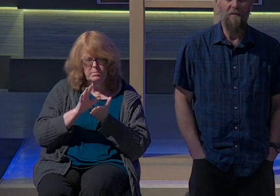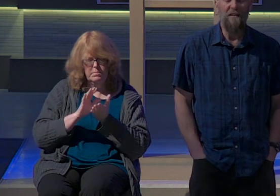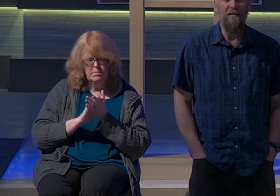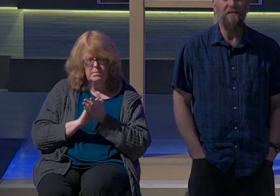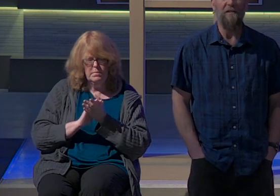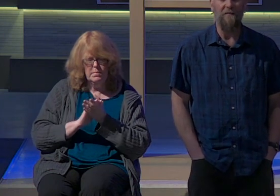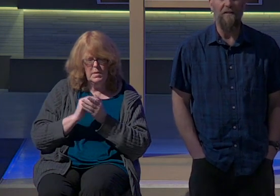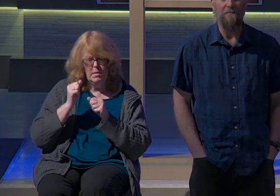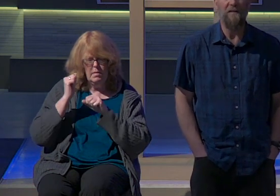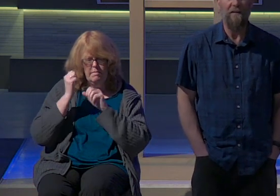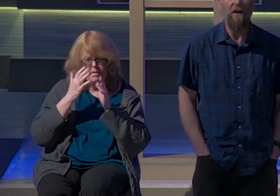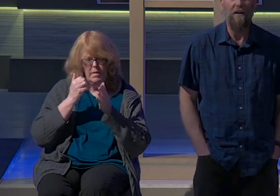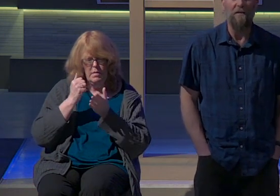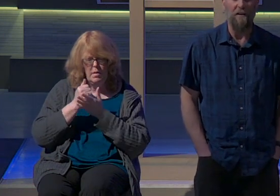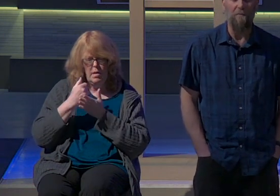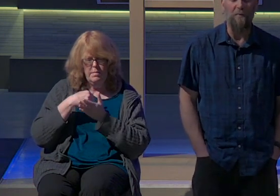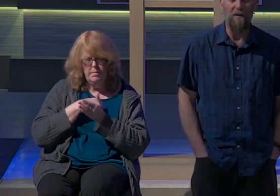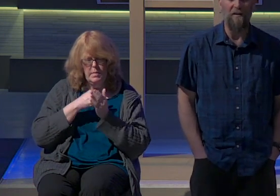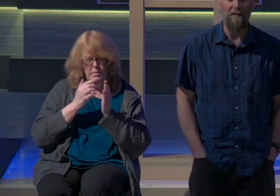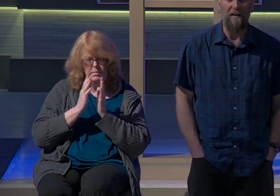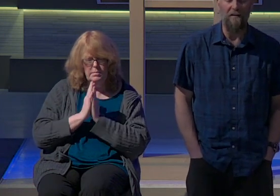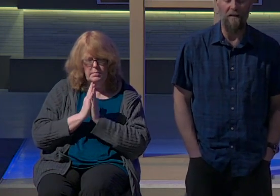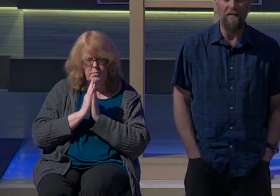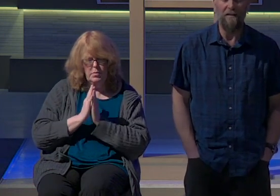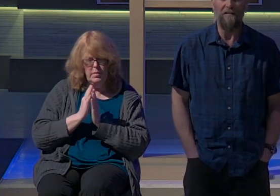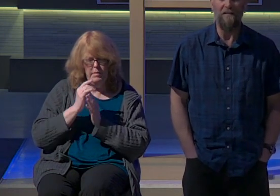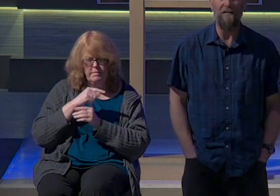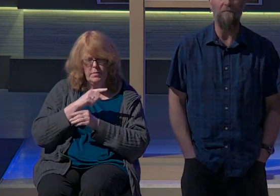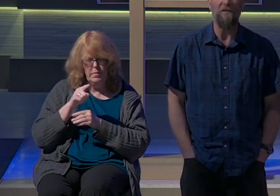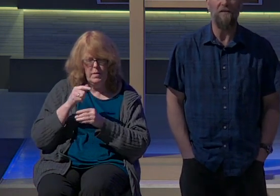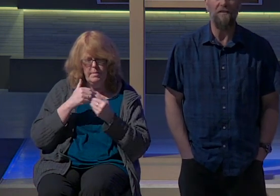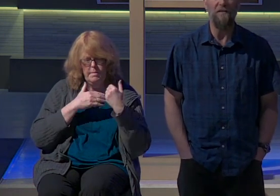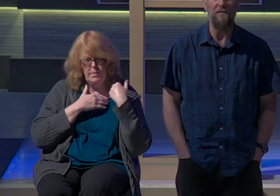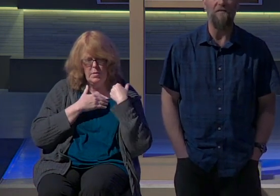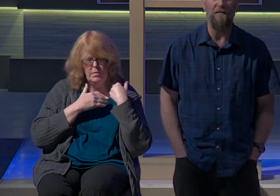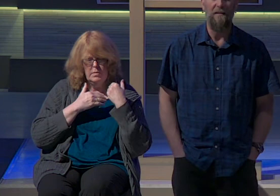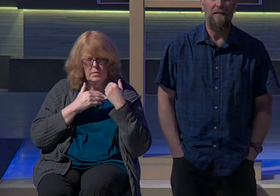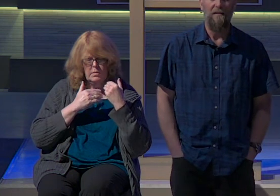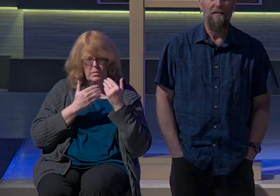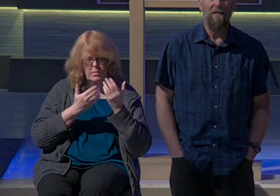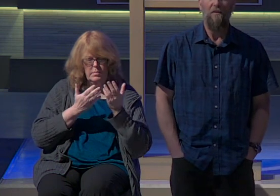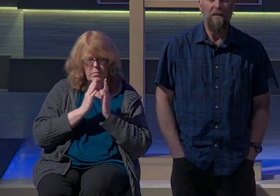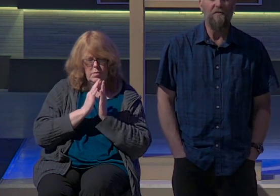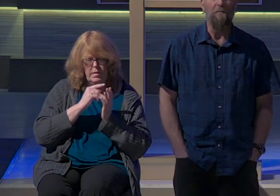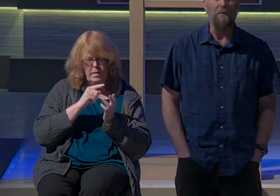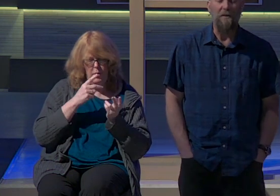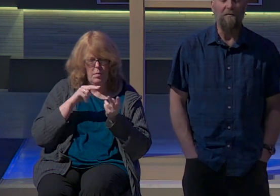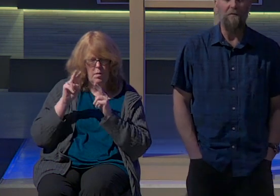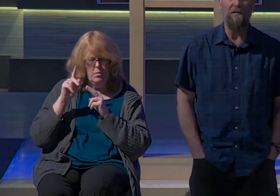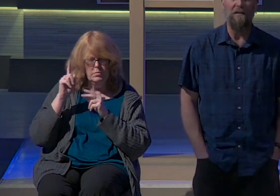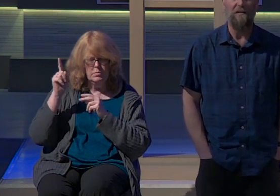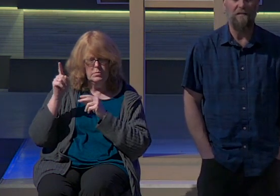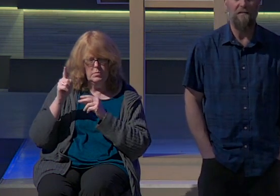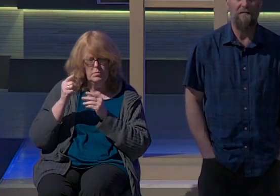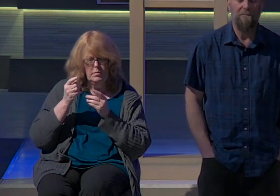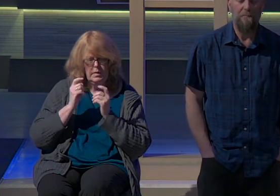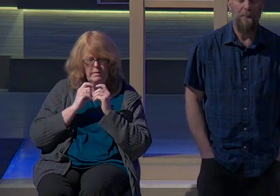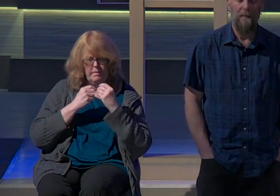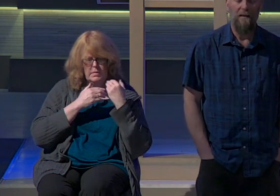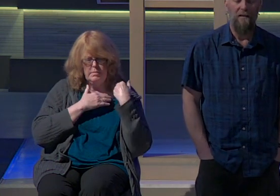Father, help us to intercede for them, to have a heart and a burden and a longing to see them turn to you. Oh, give us a burden for the